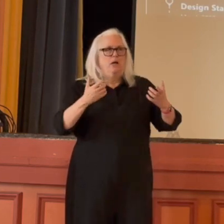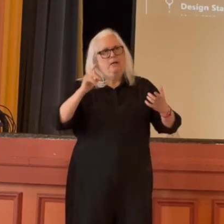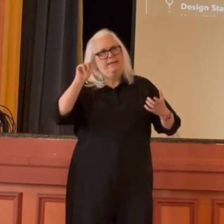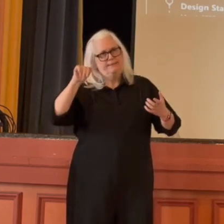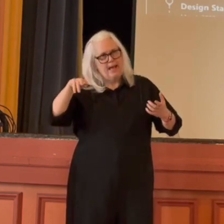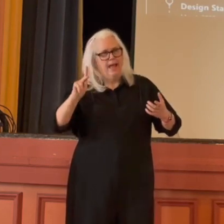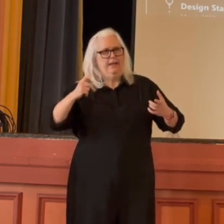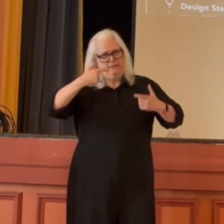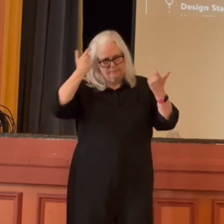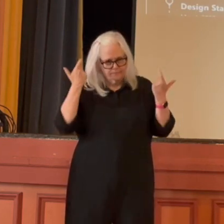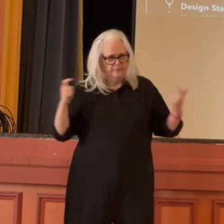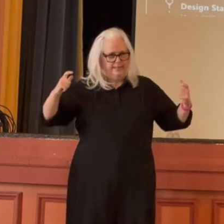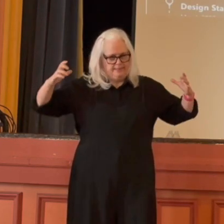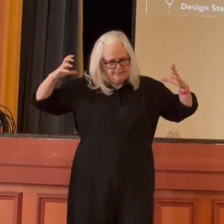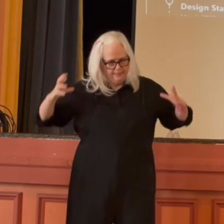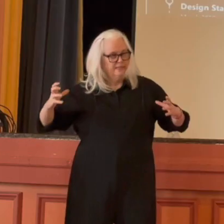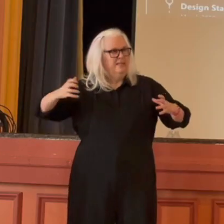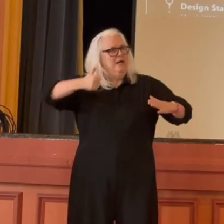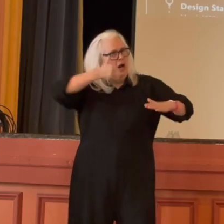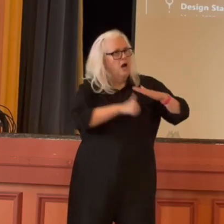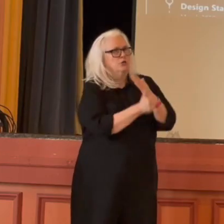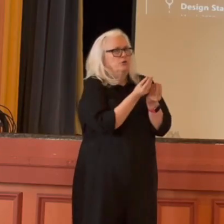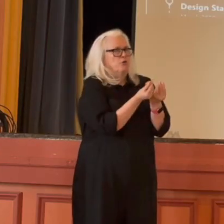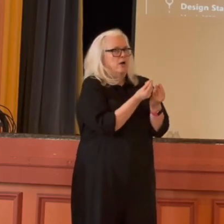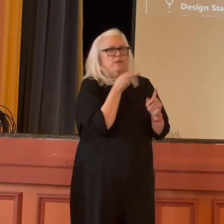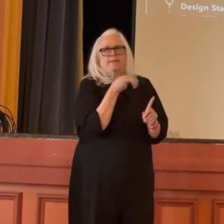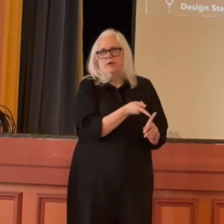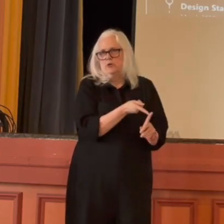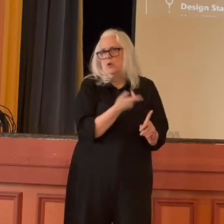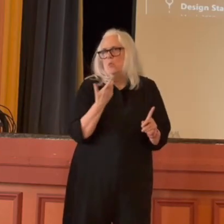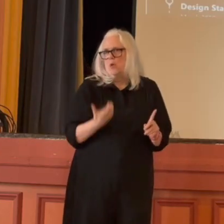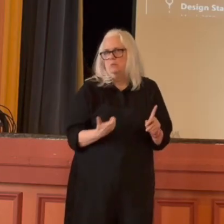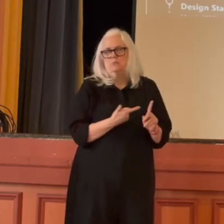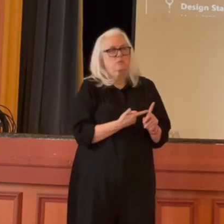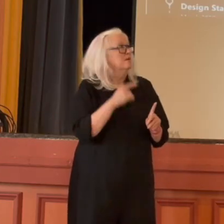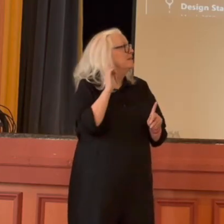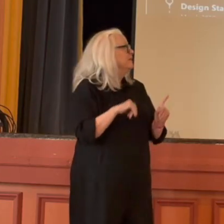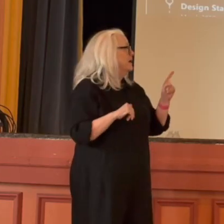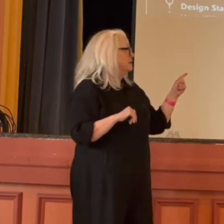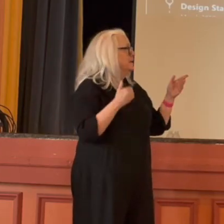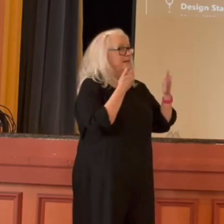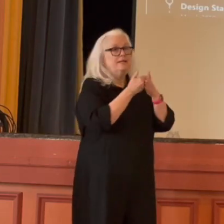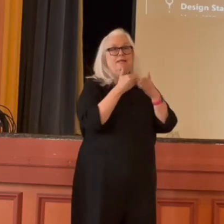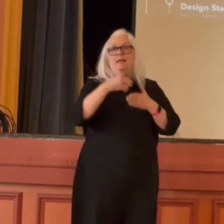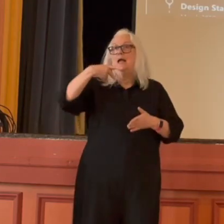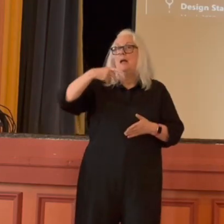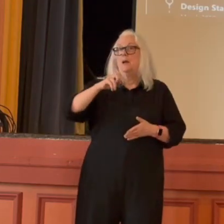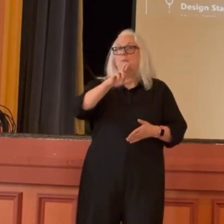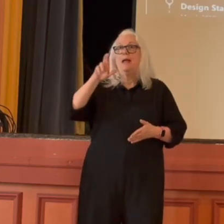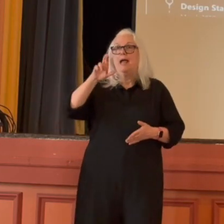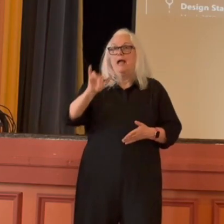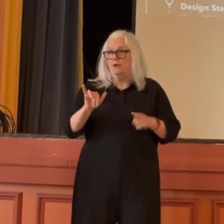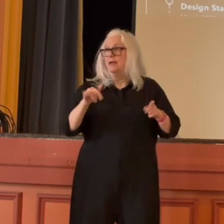project. And over here is where, at Smith near Perry, this is where